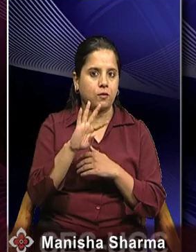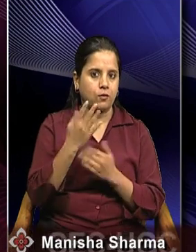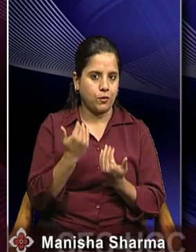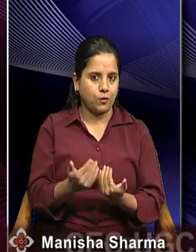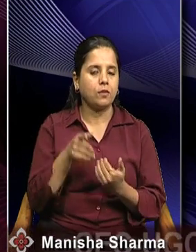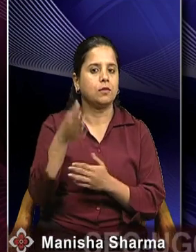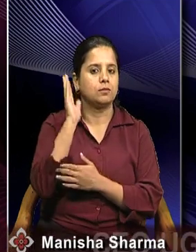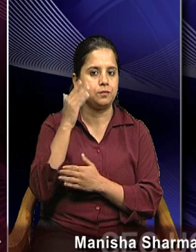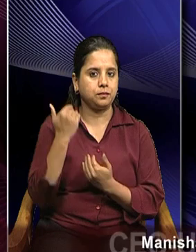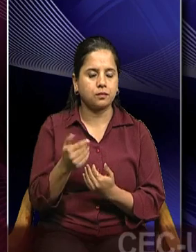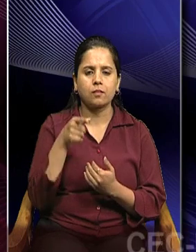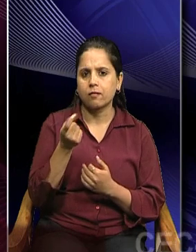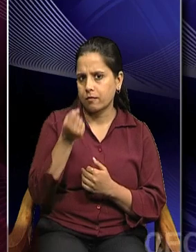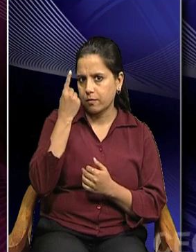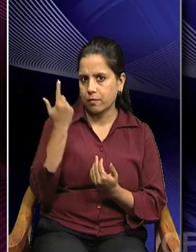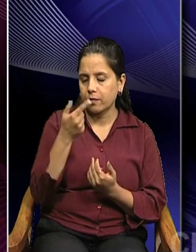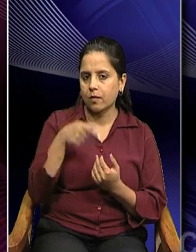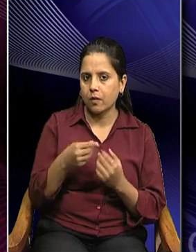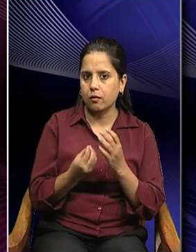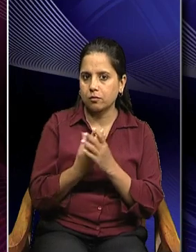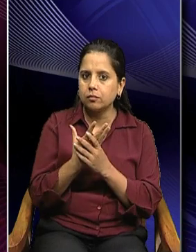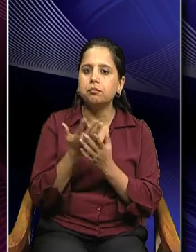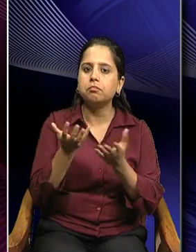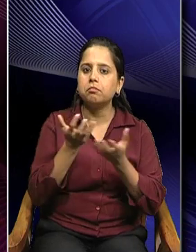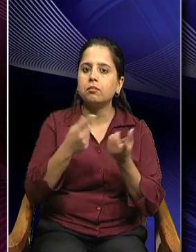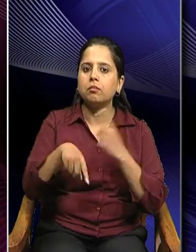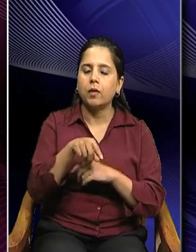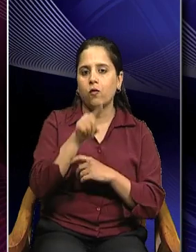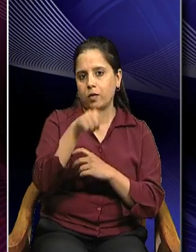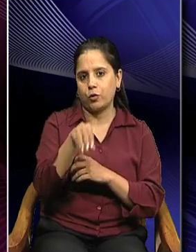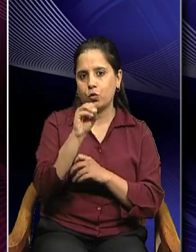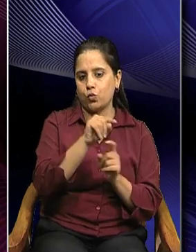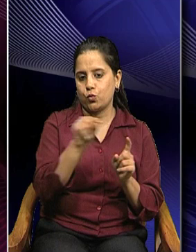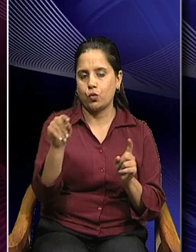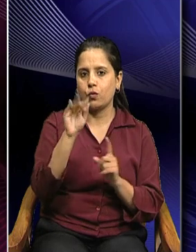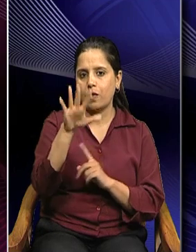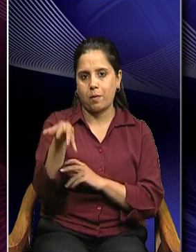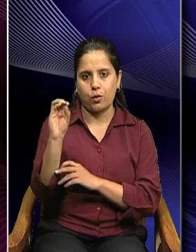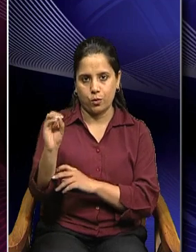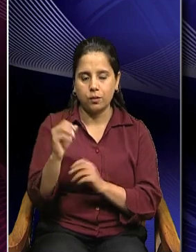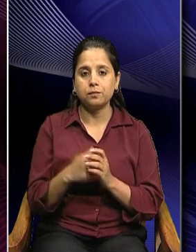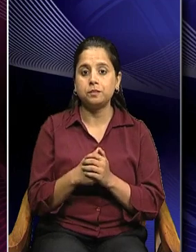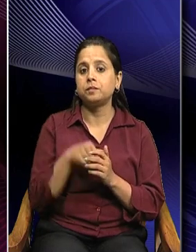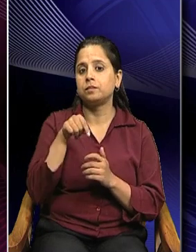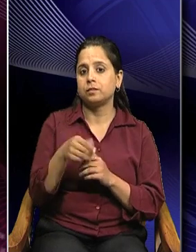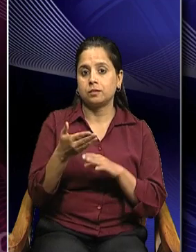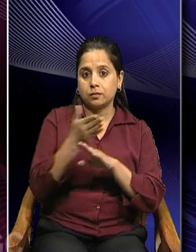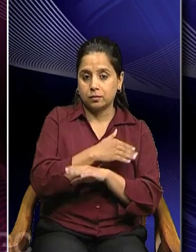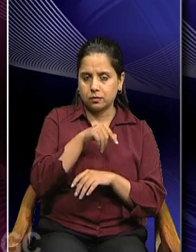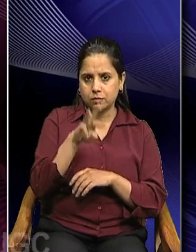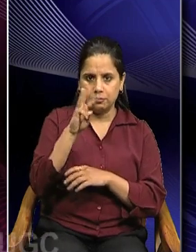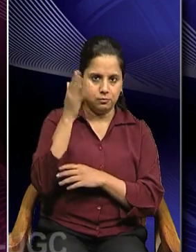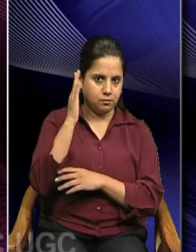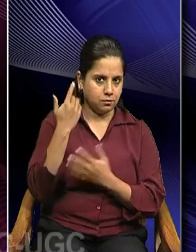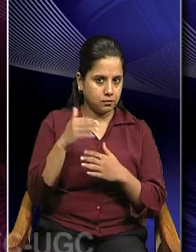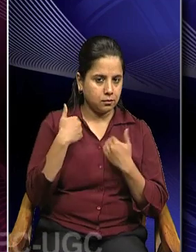on understanding the evolution of marketing 1.0 to 5.0. So in the previous 3 lectures